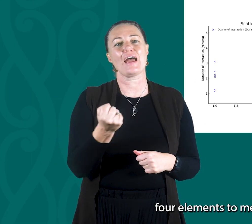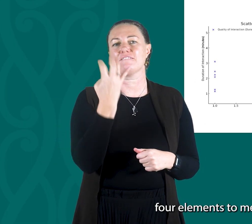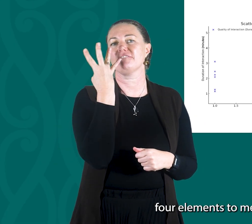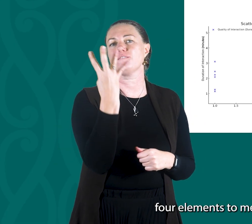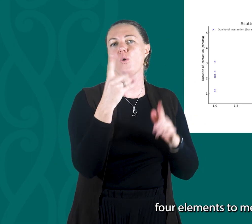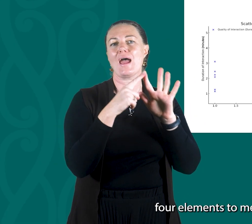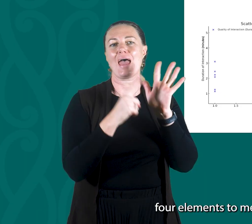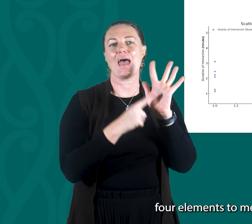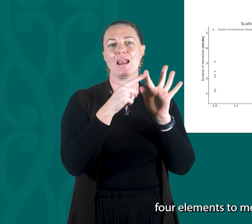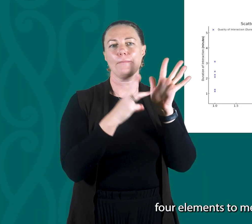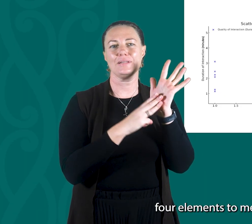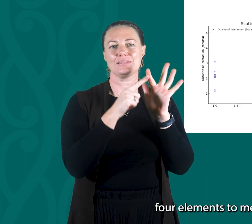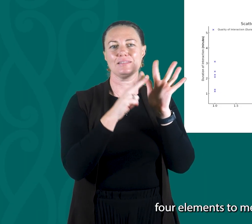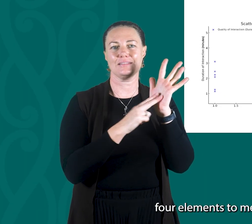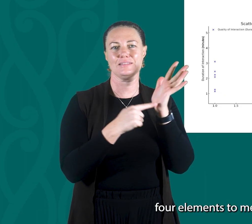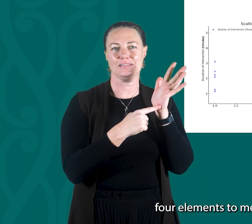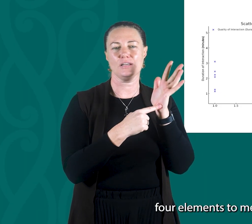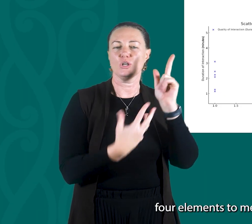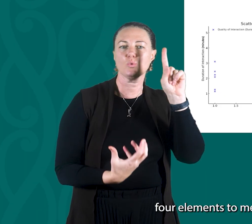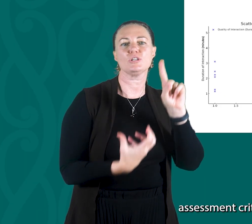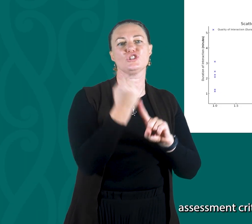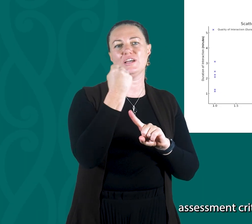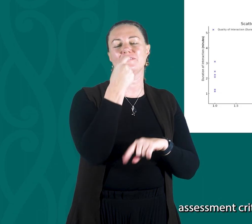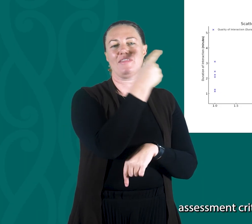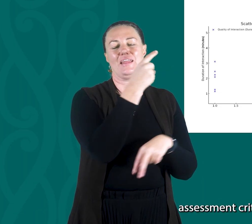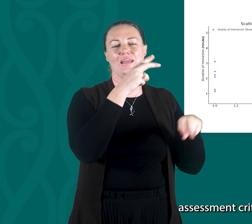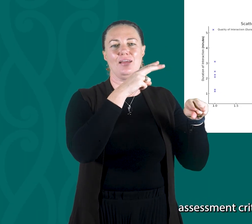4 elements to meet NCEA assessment criteria: